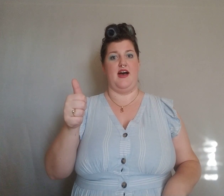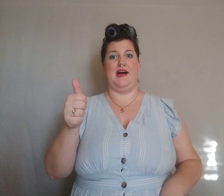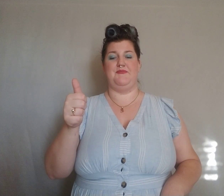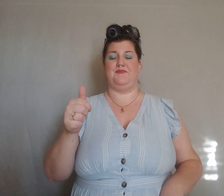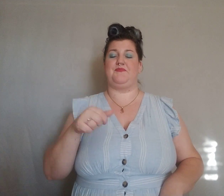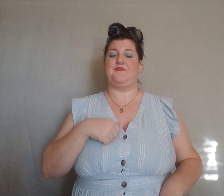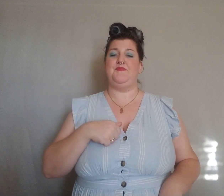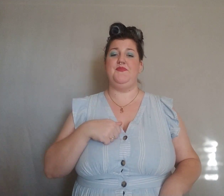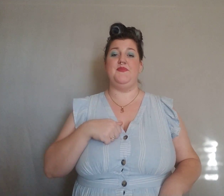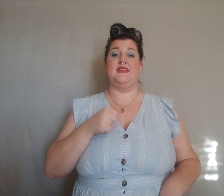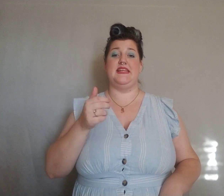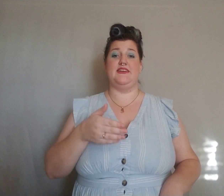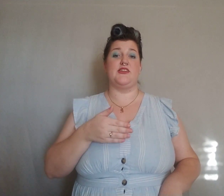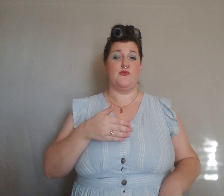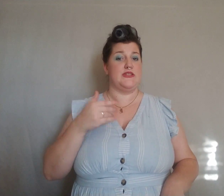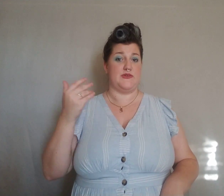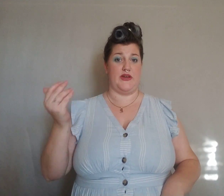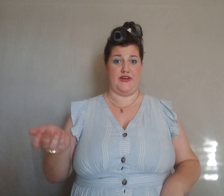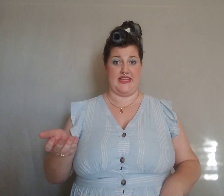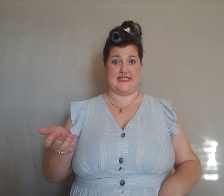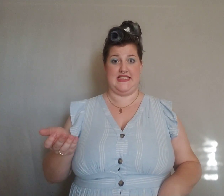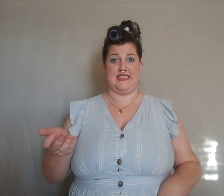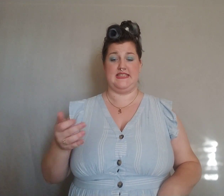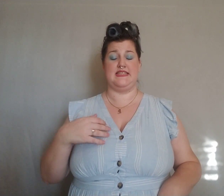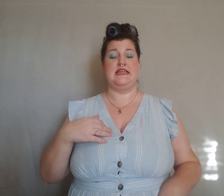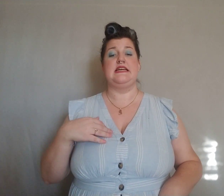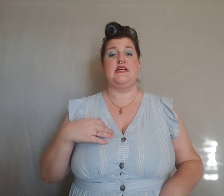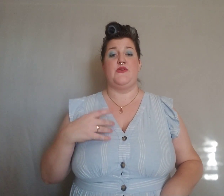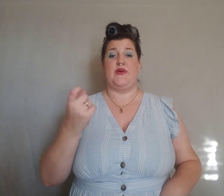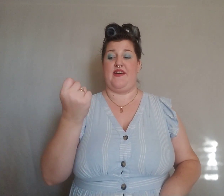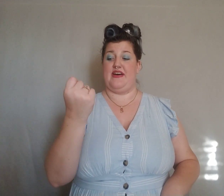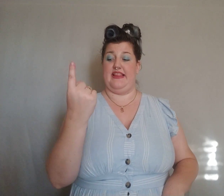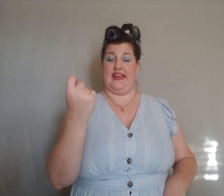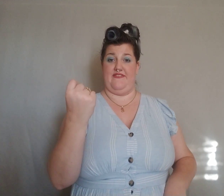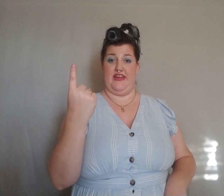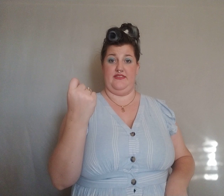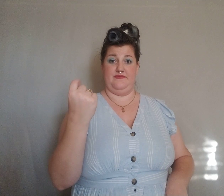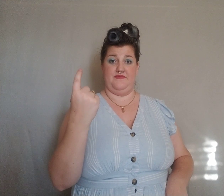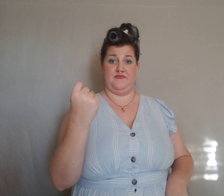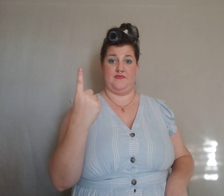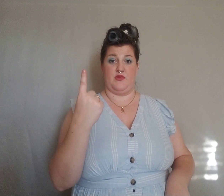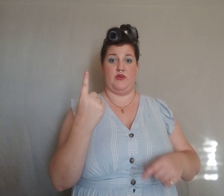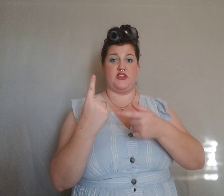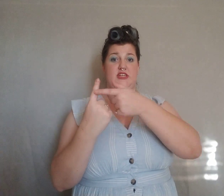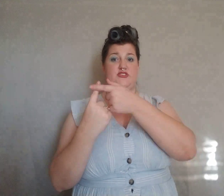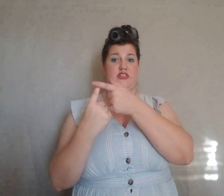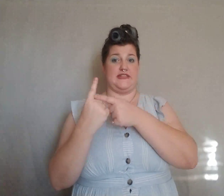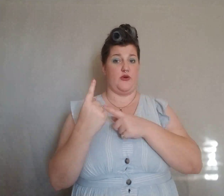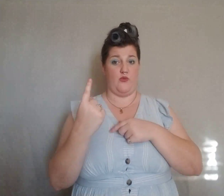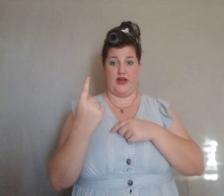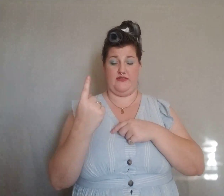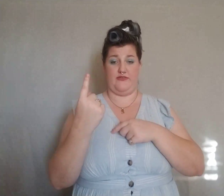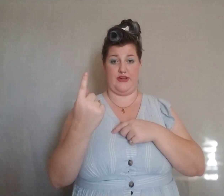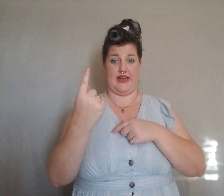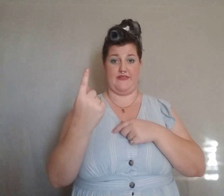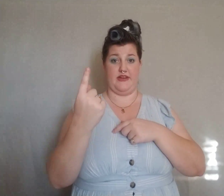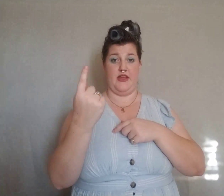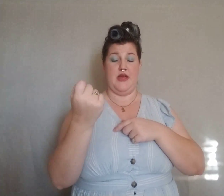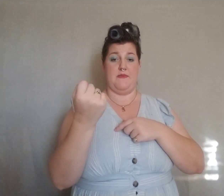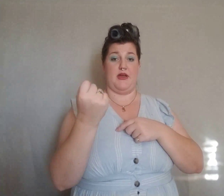up. Then once we go into the teens, we have 11, which is just the 1 for 11, but you want